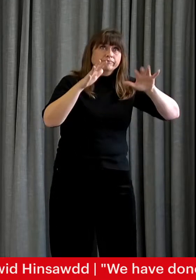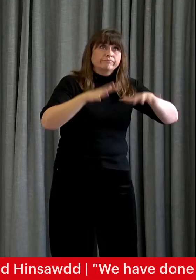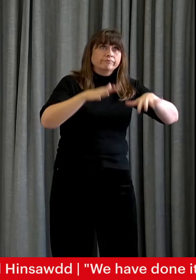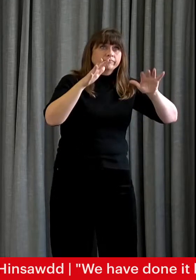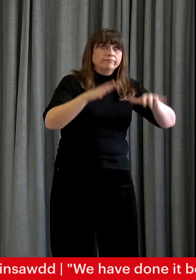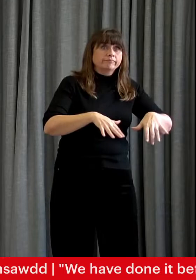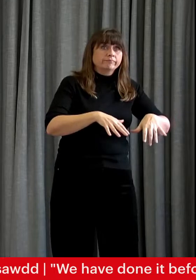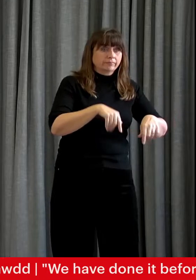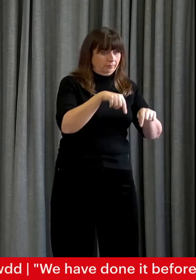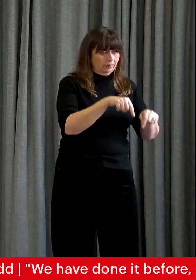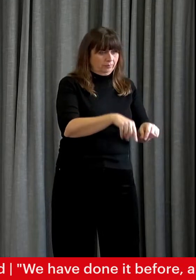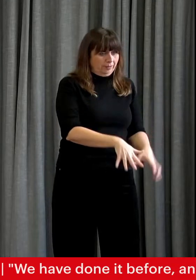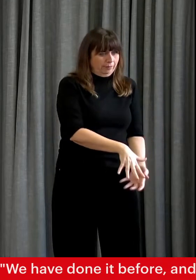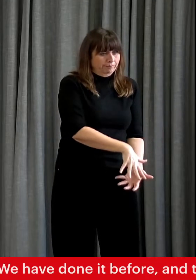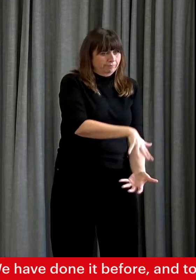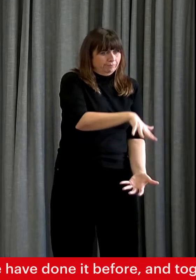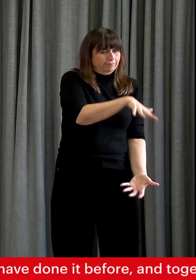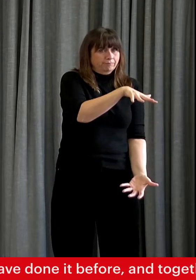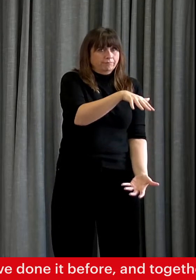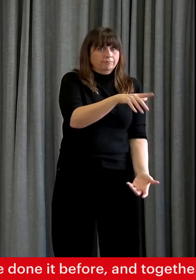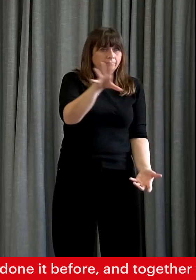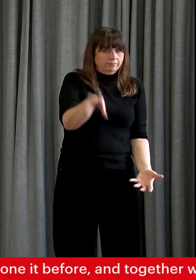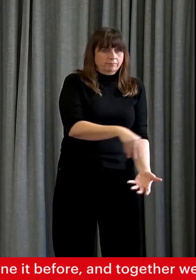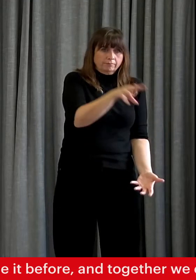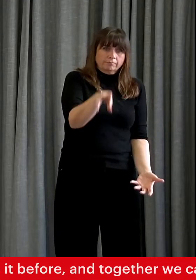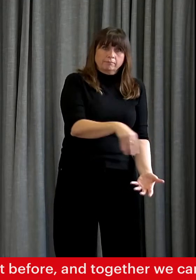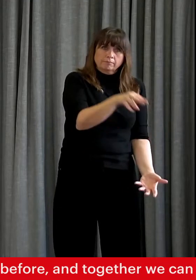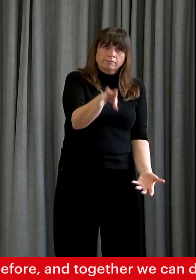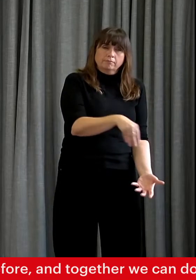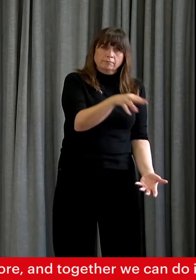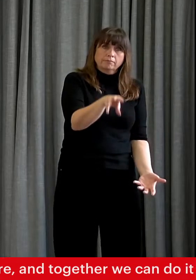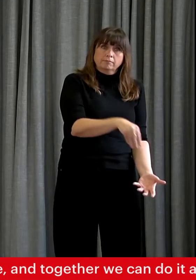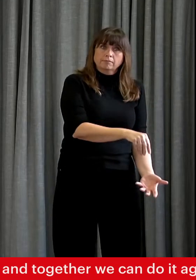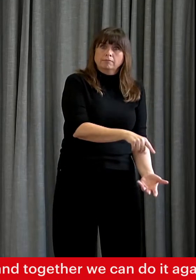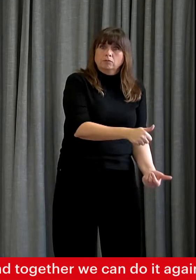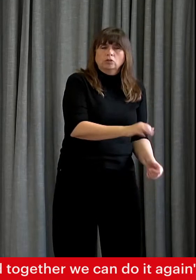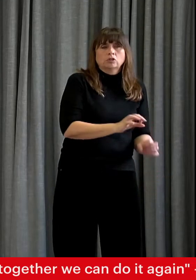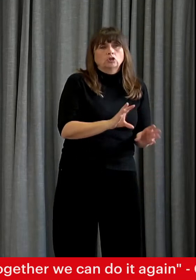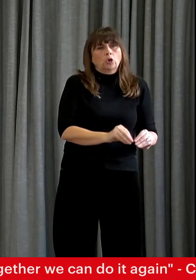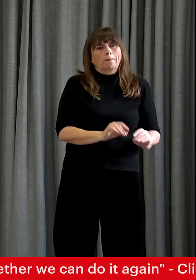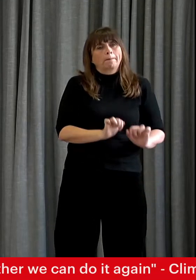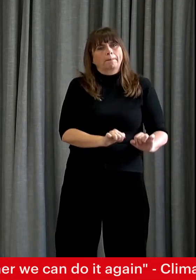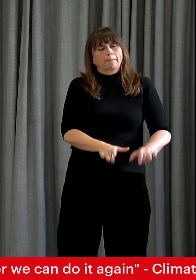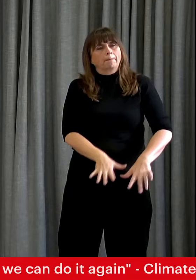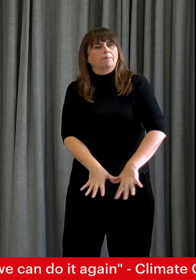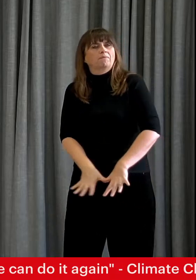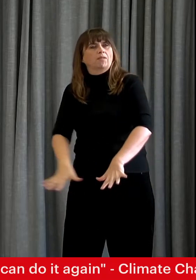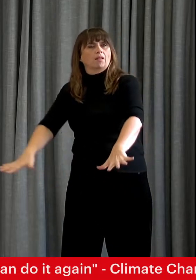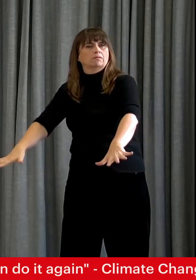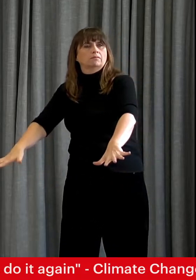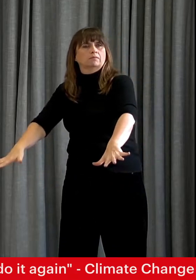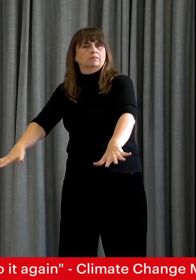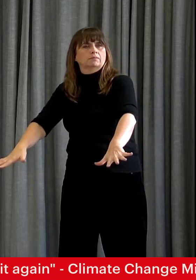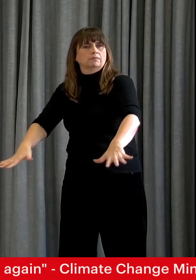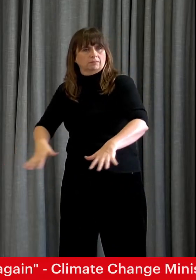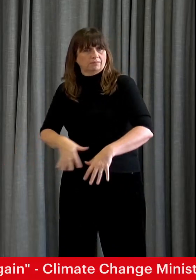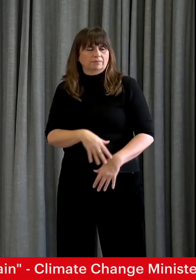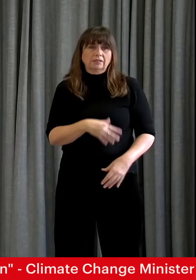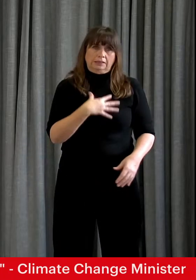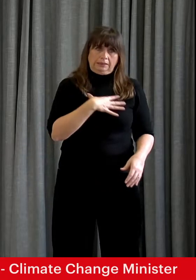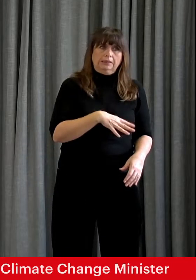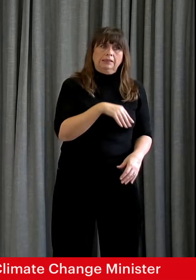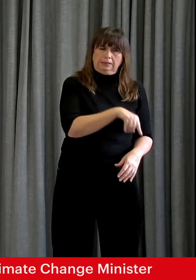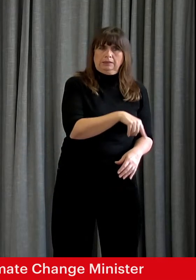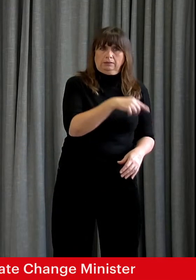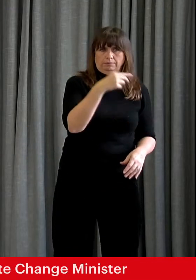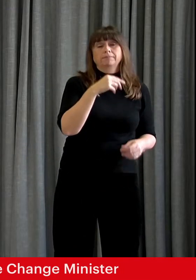our watercourses. We've already had flooding over the last few days. I mean, it's essential that we do these measures to make sure that we're able to have more